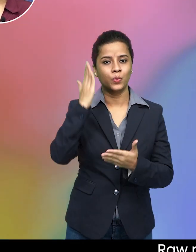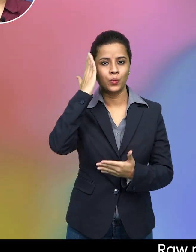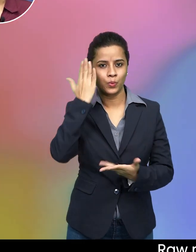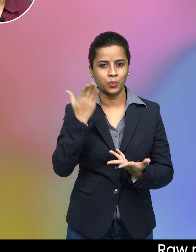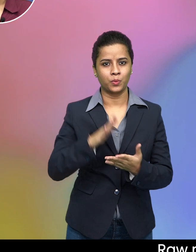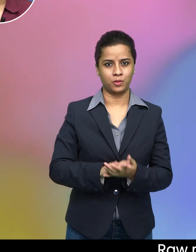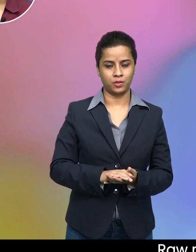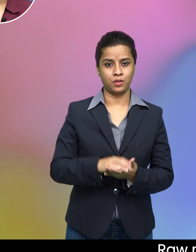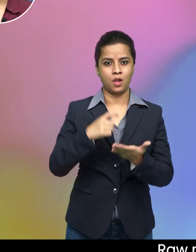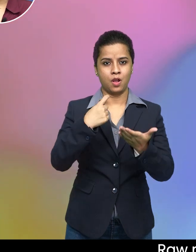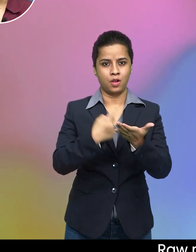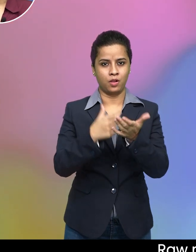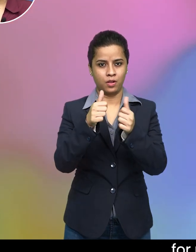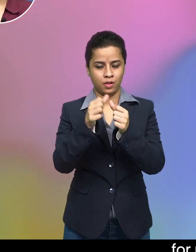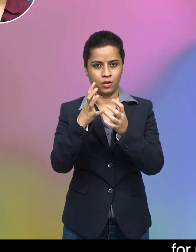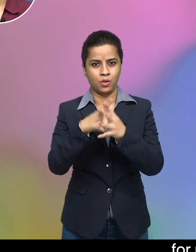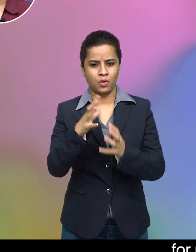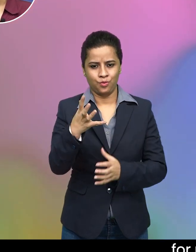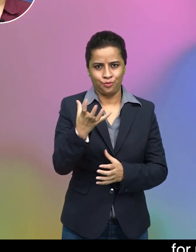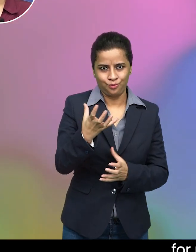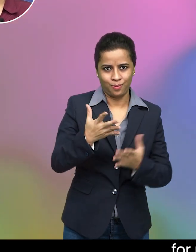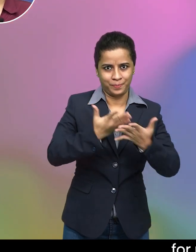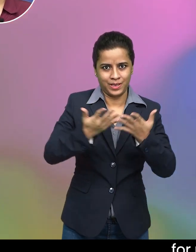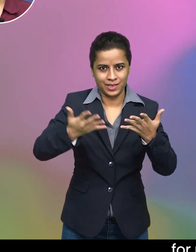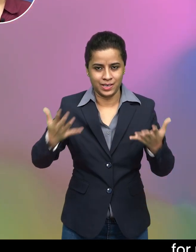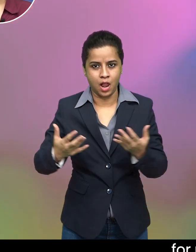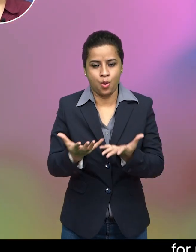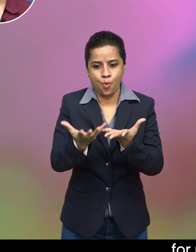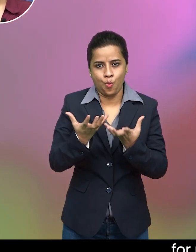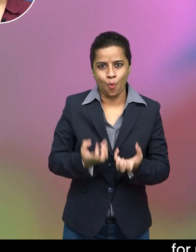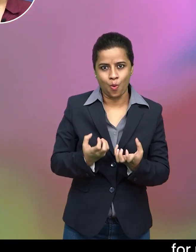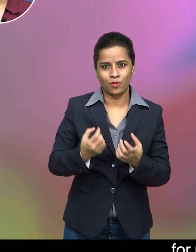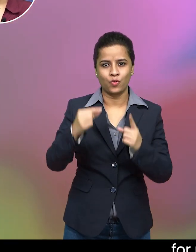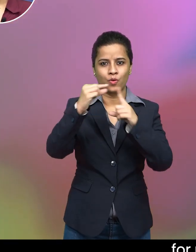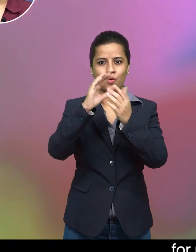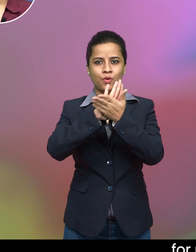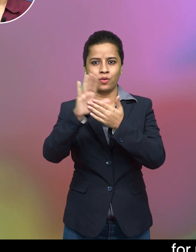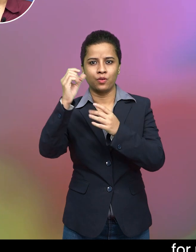raw materials required for photosynthesis,